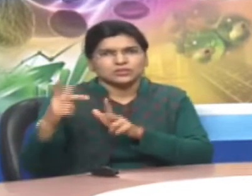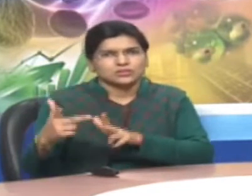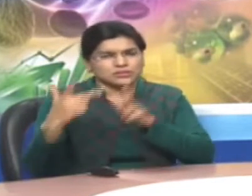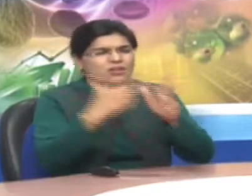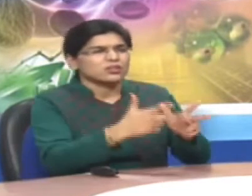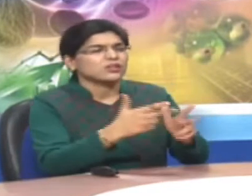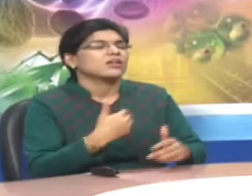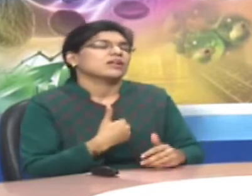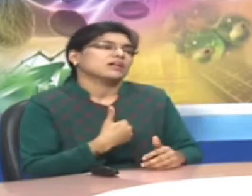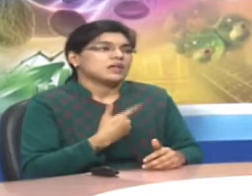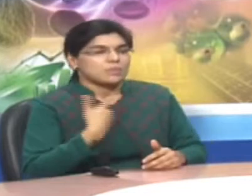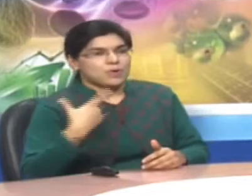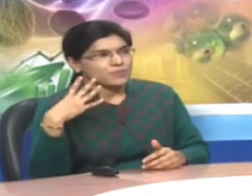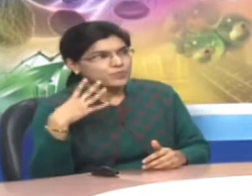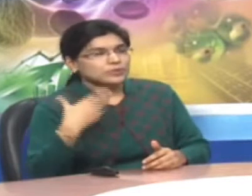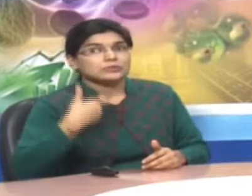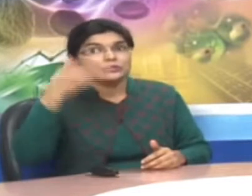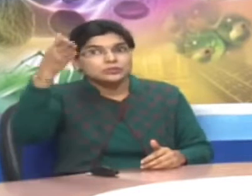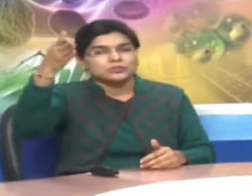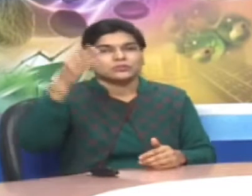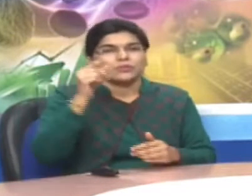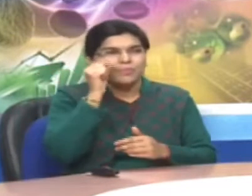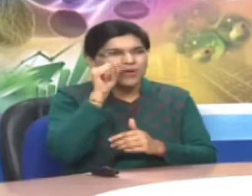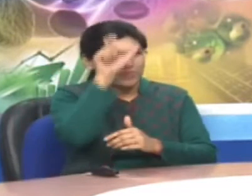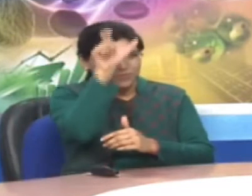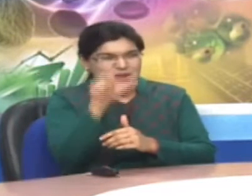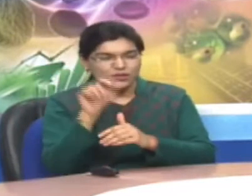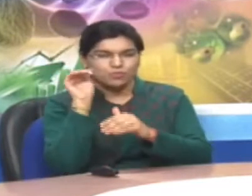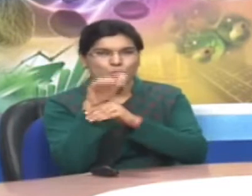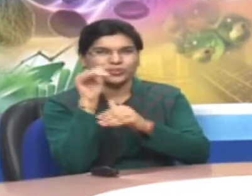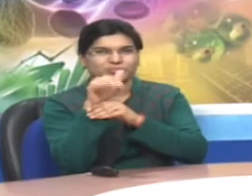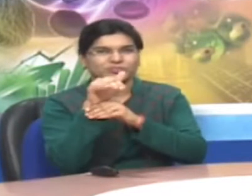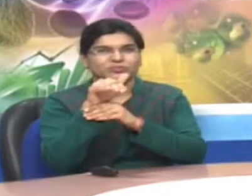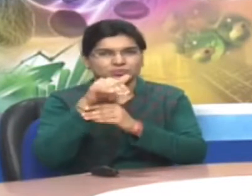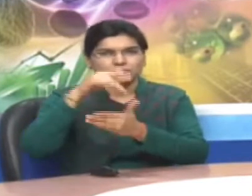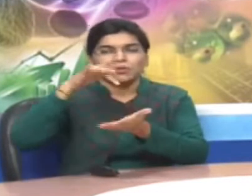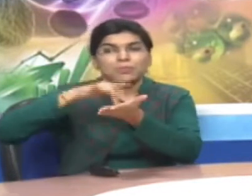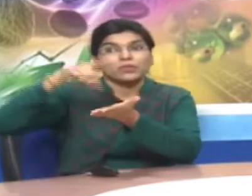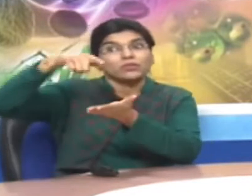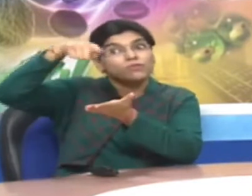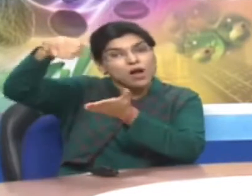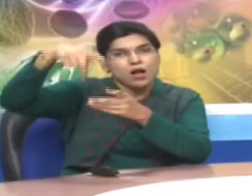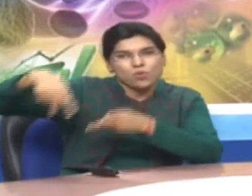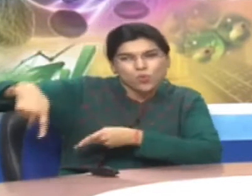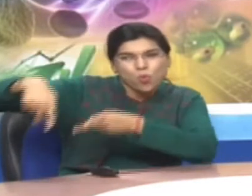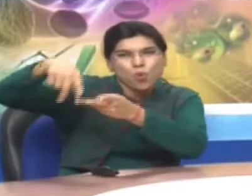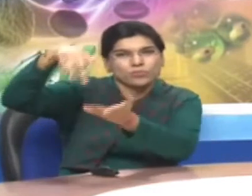Gerard says, "I have got a man posted on the main road.